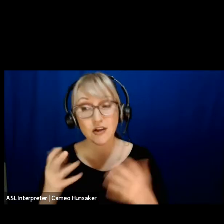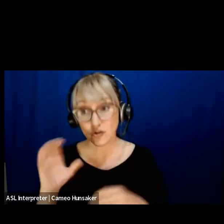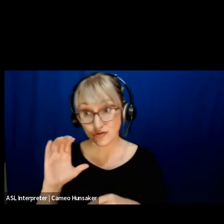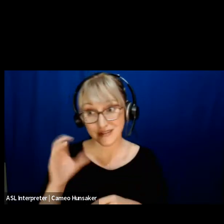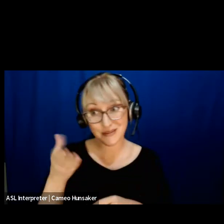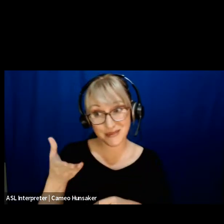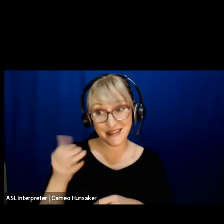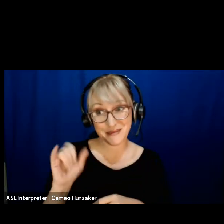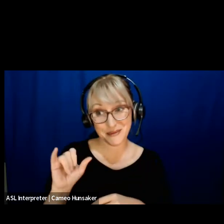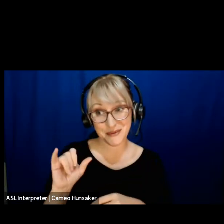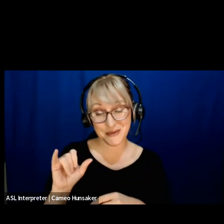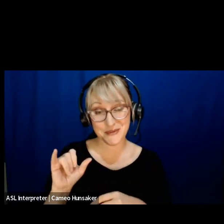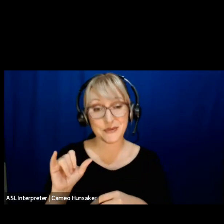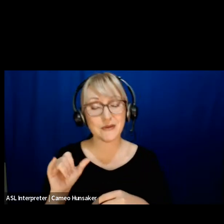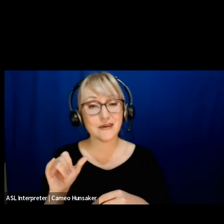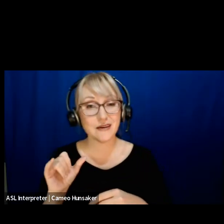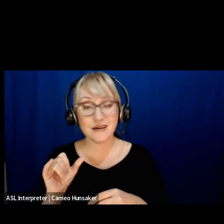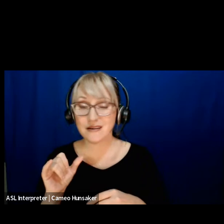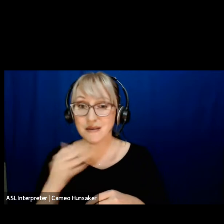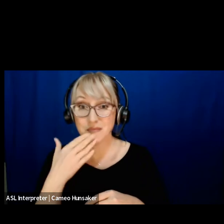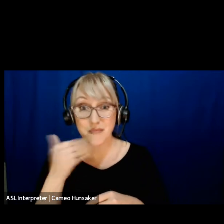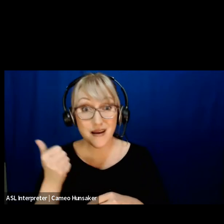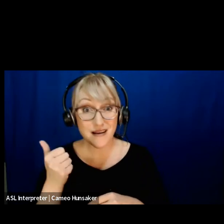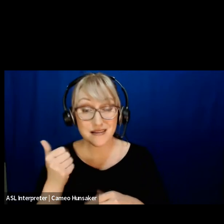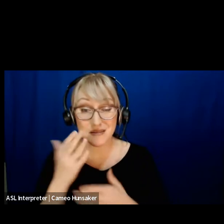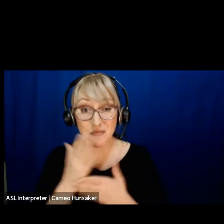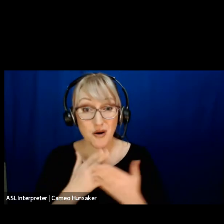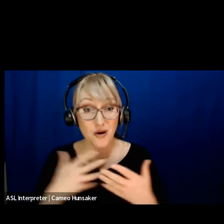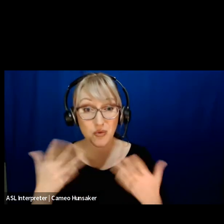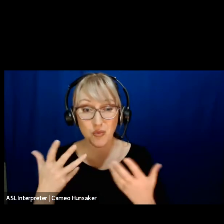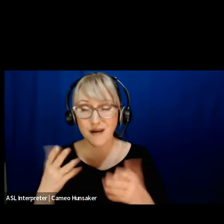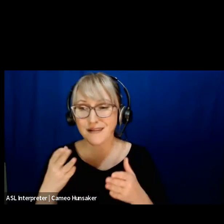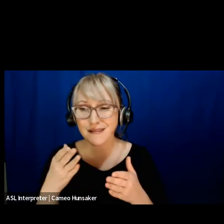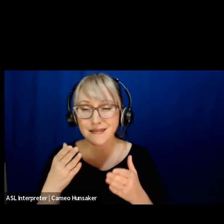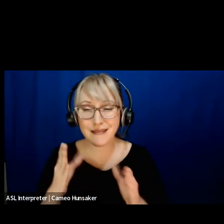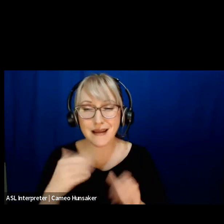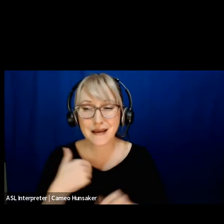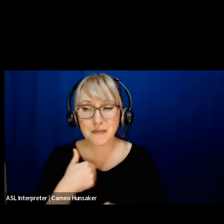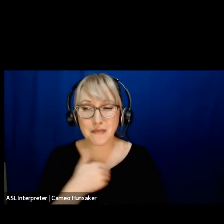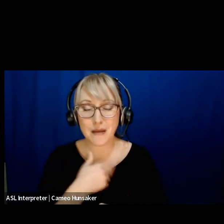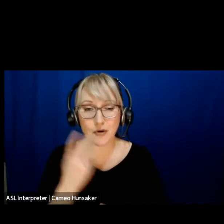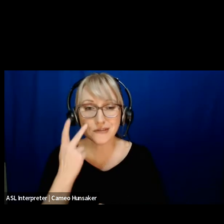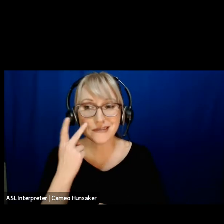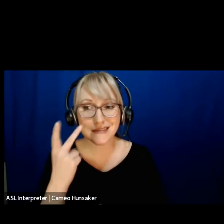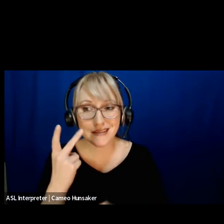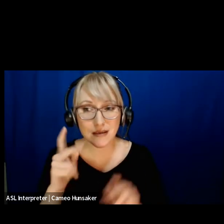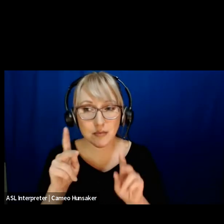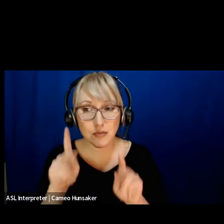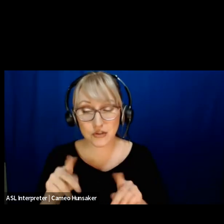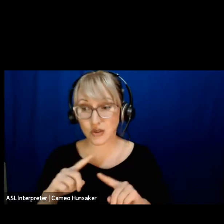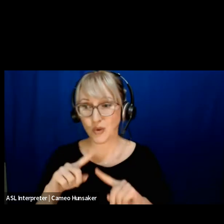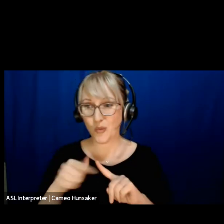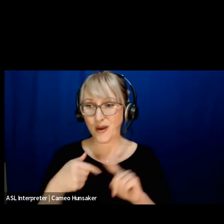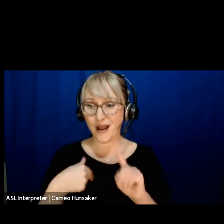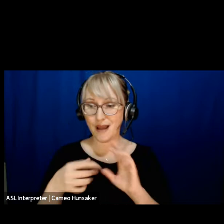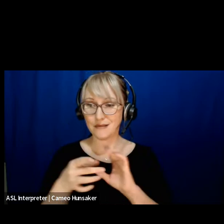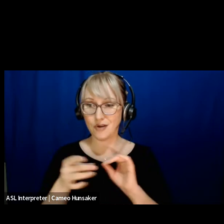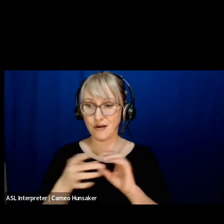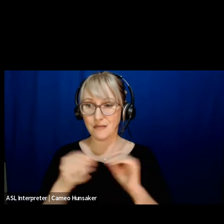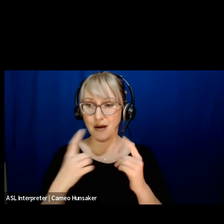there also, it's letting these members see a person. When I talk about these announcements at the